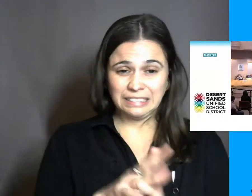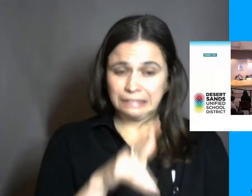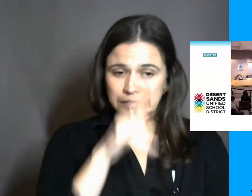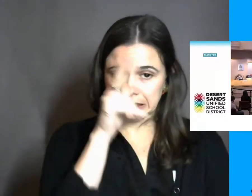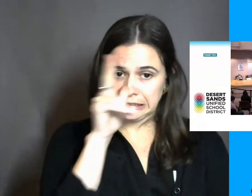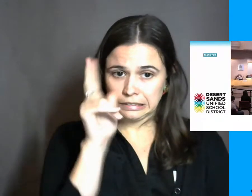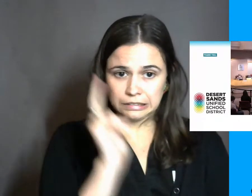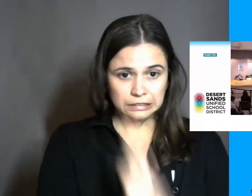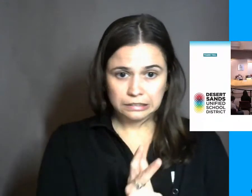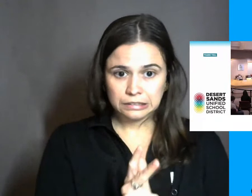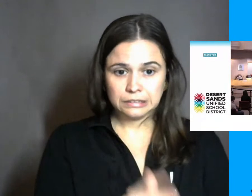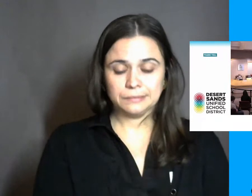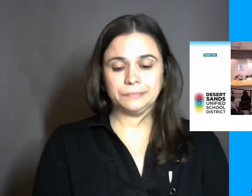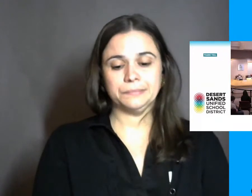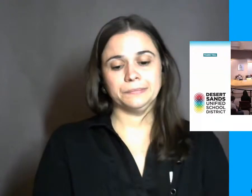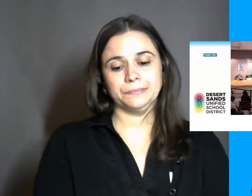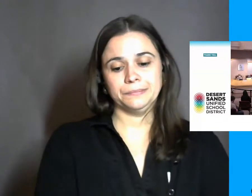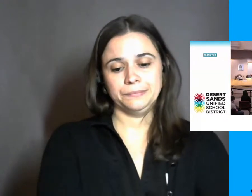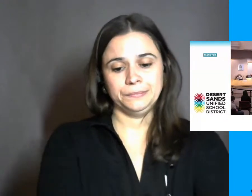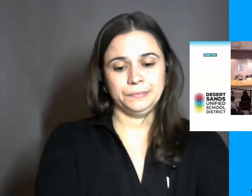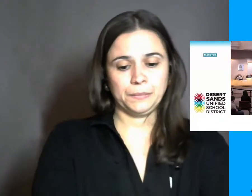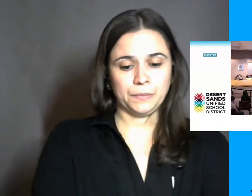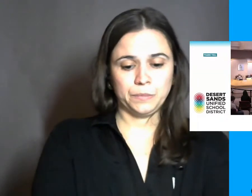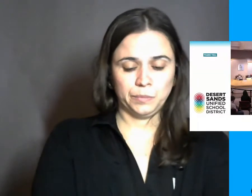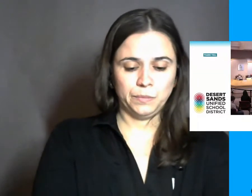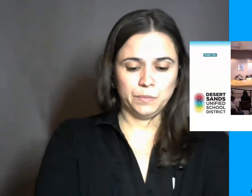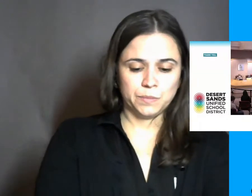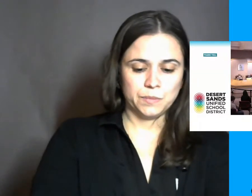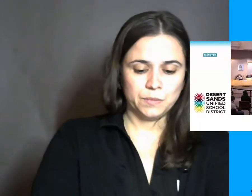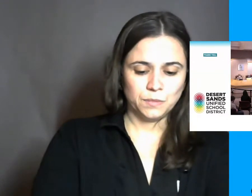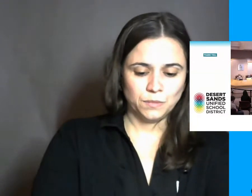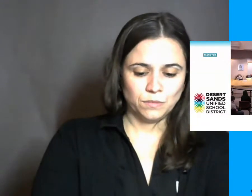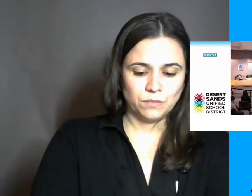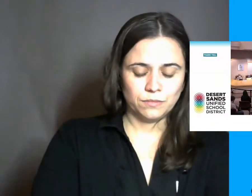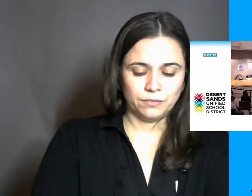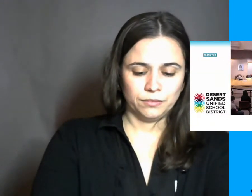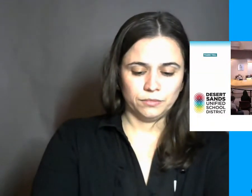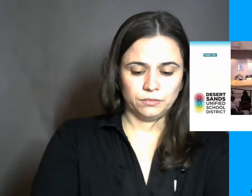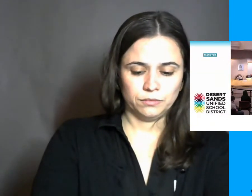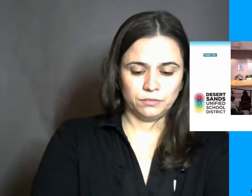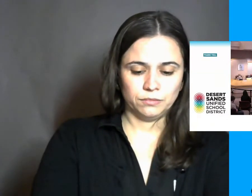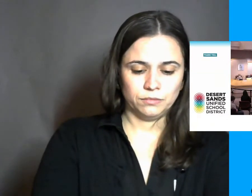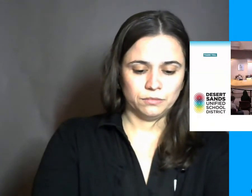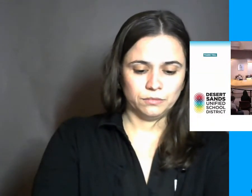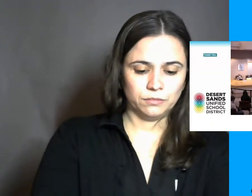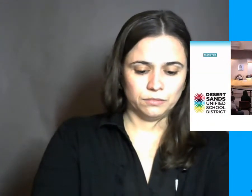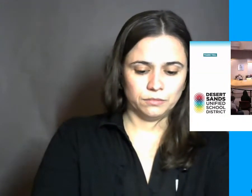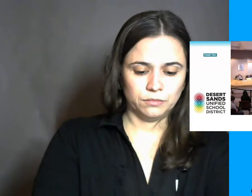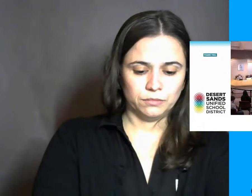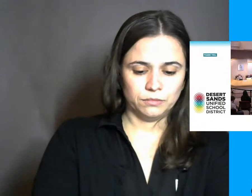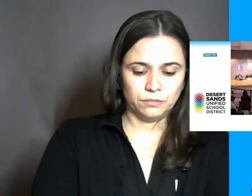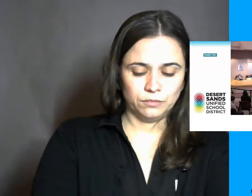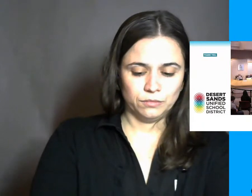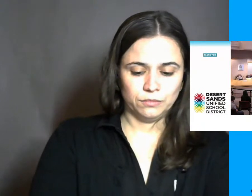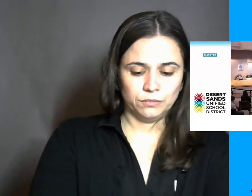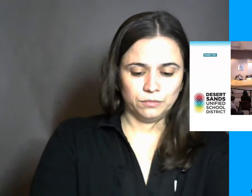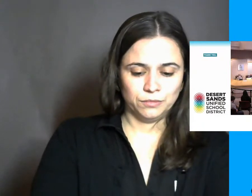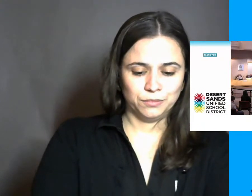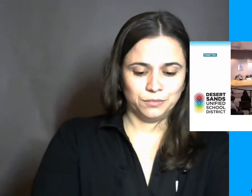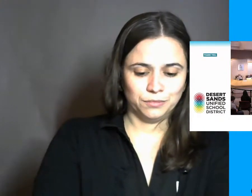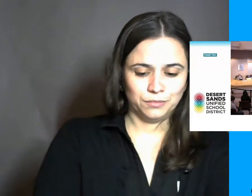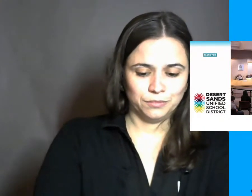how fresh and new they look, and also having different architects work on the schools. So